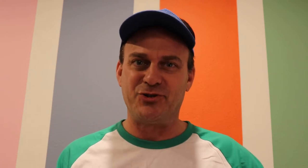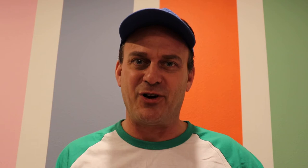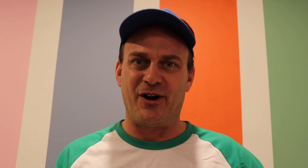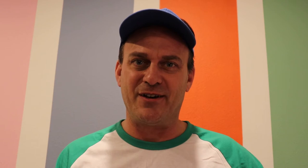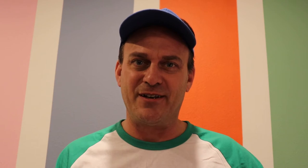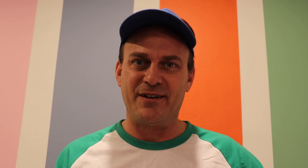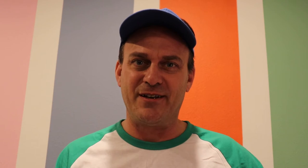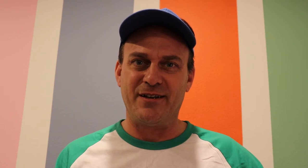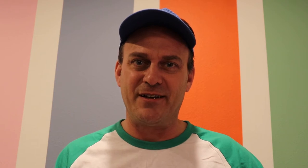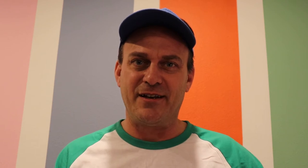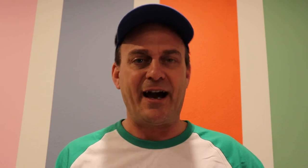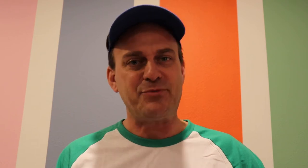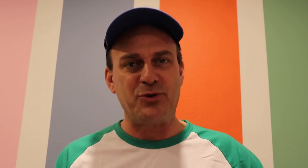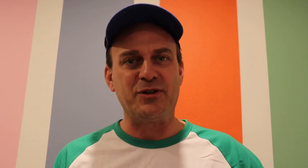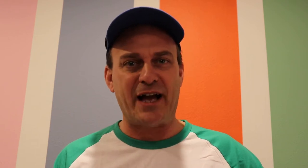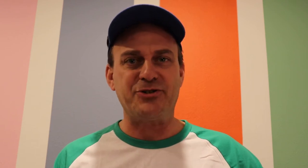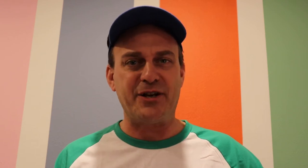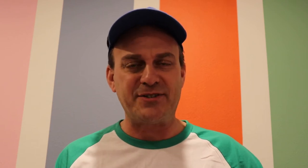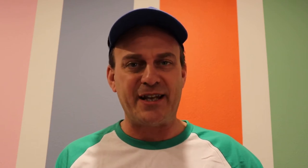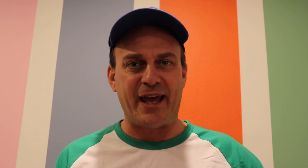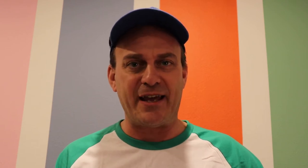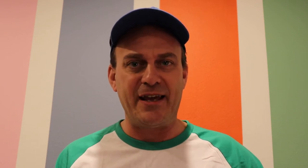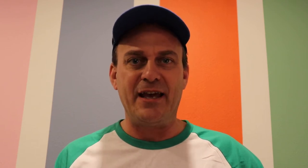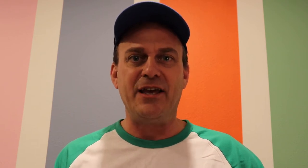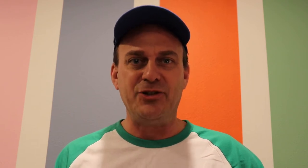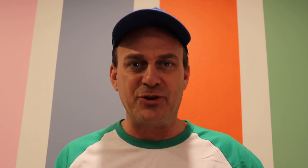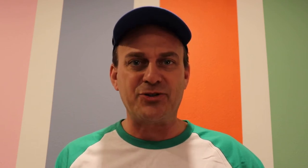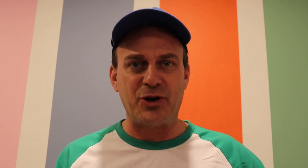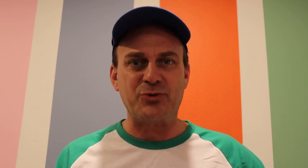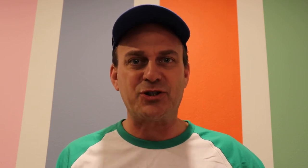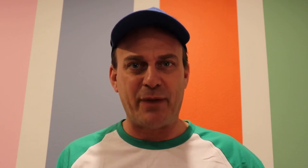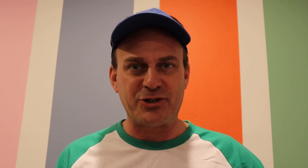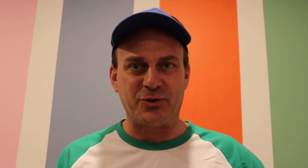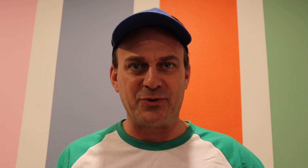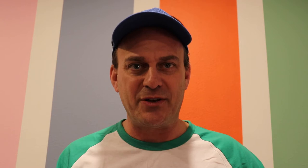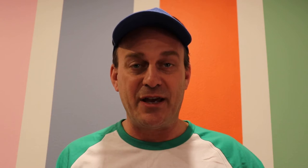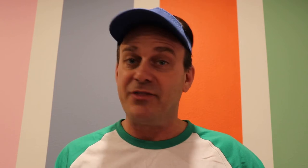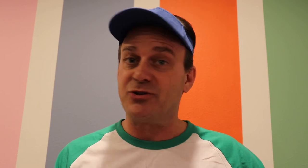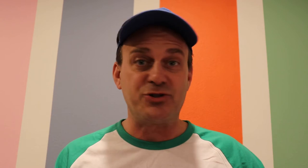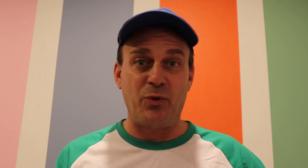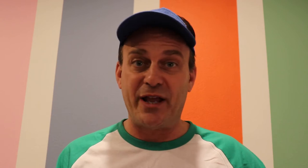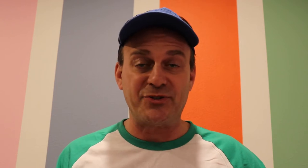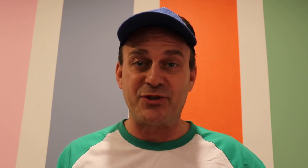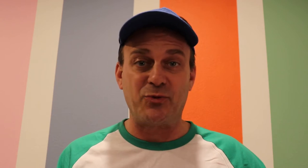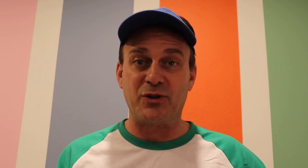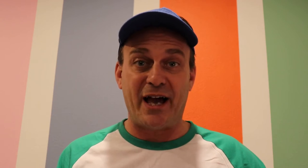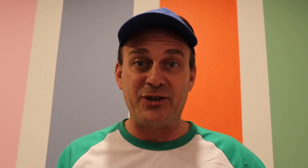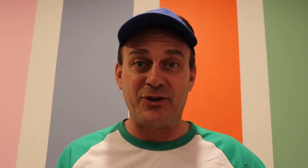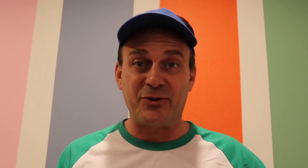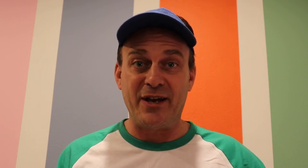draw. I'm so glad you're here today. You're so special. There's no one else in the world like you,